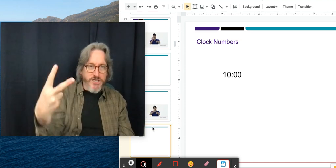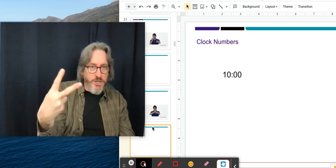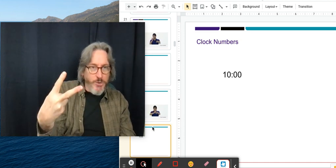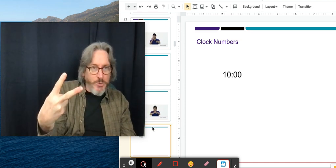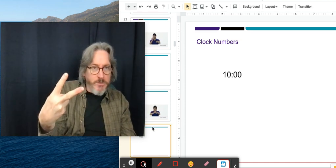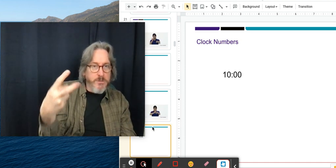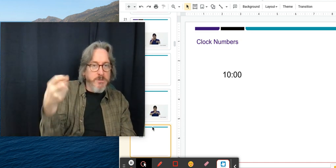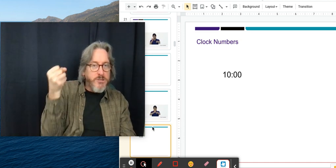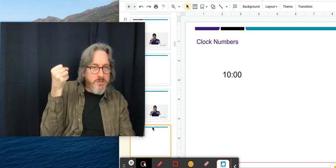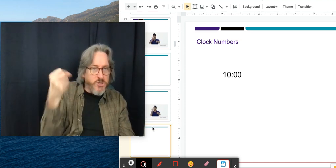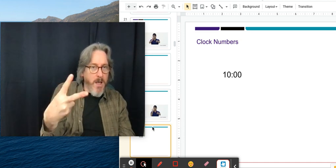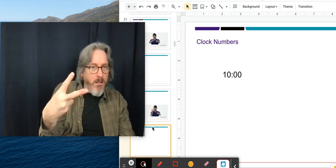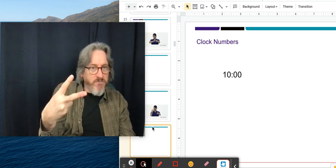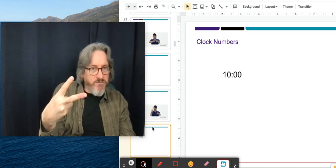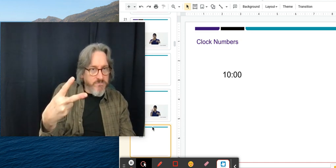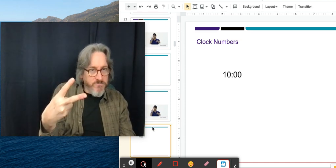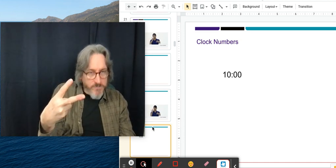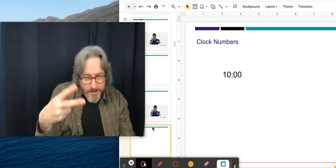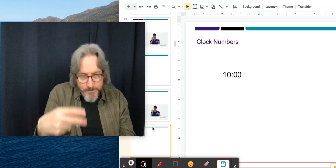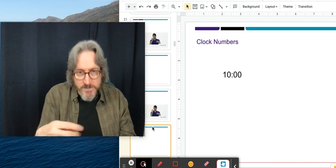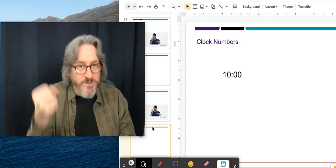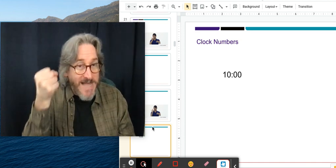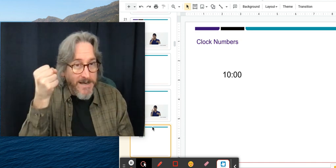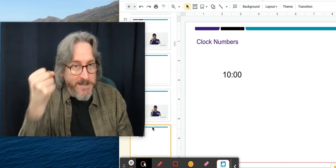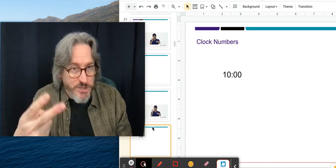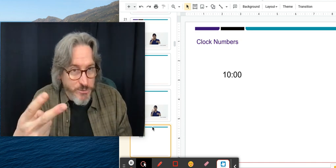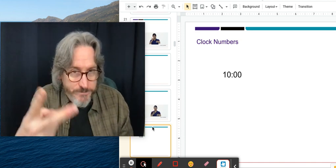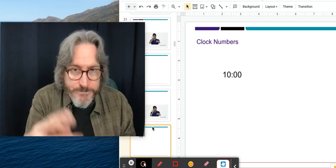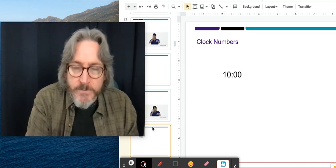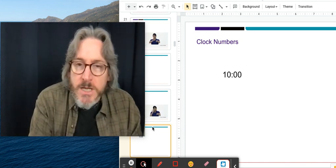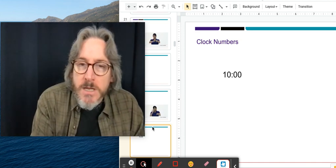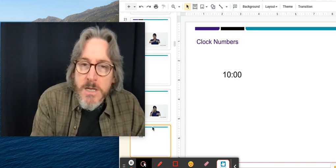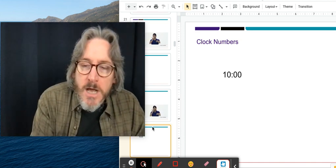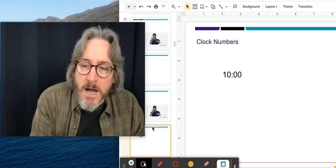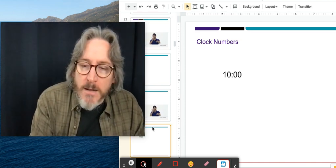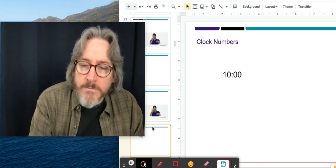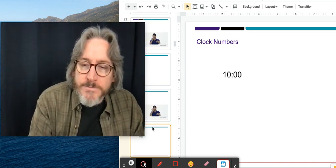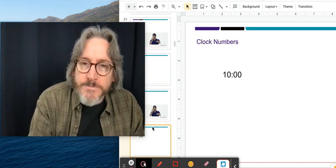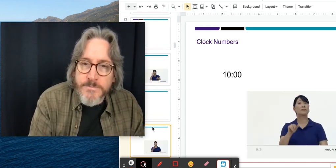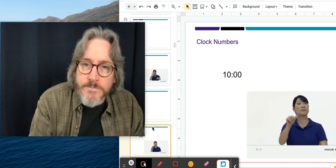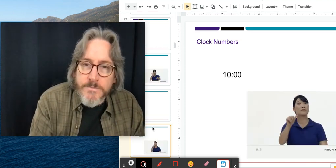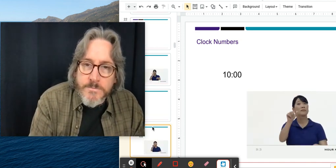O to 2, 12. Right? So 10 to 2.